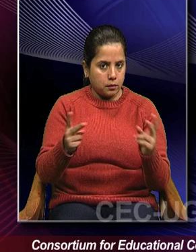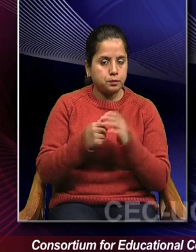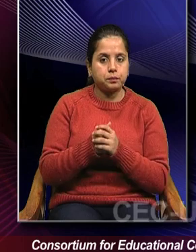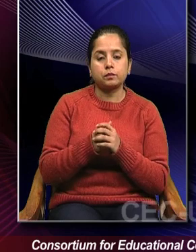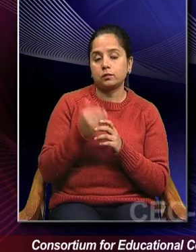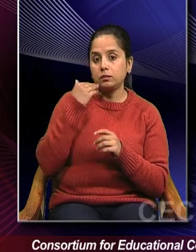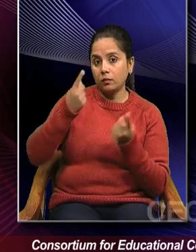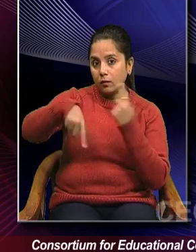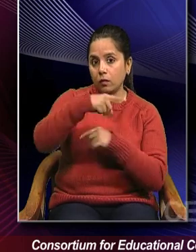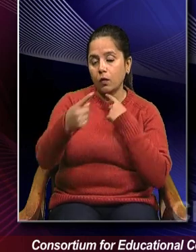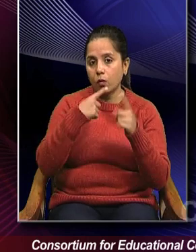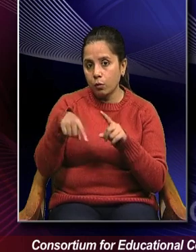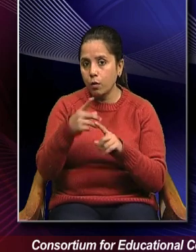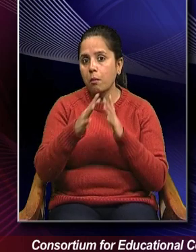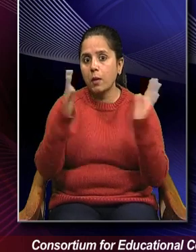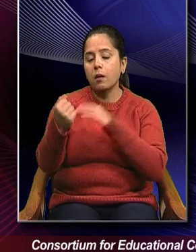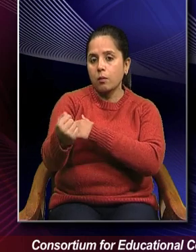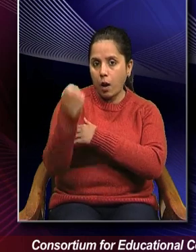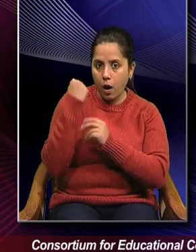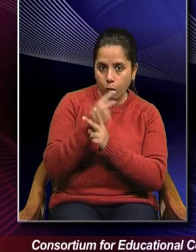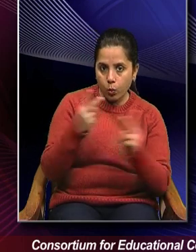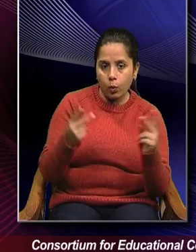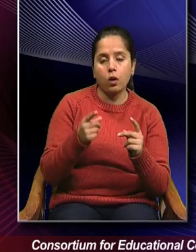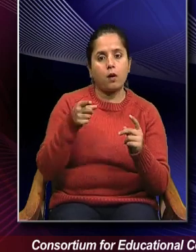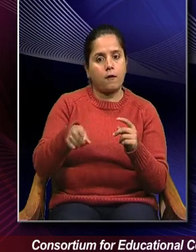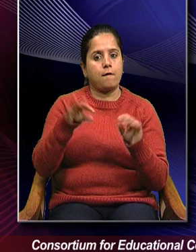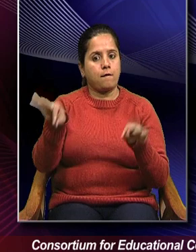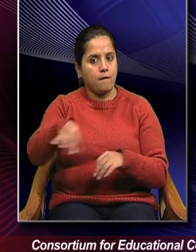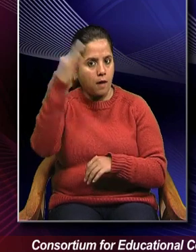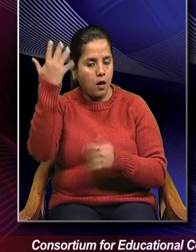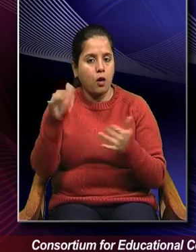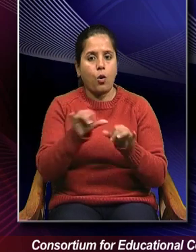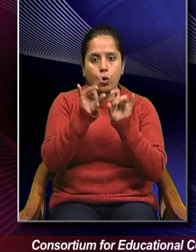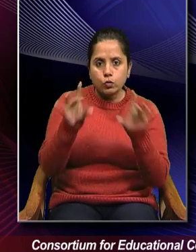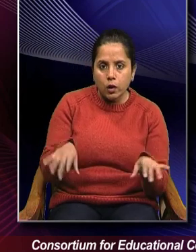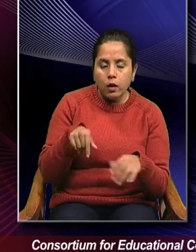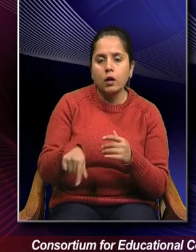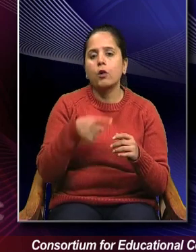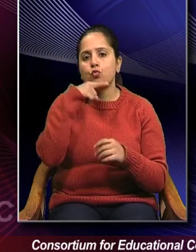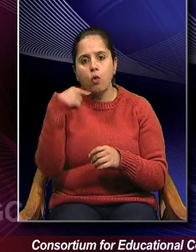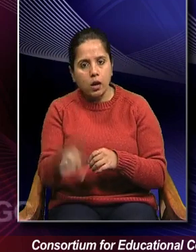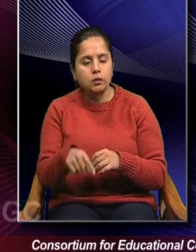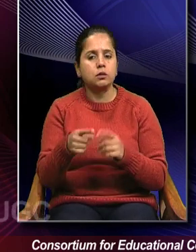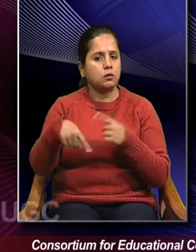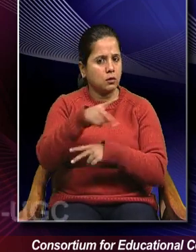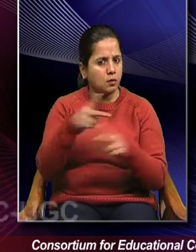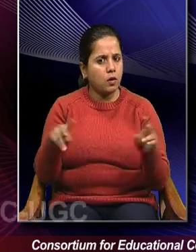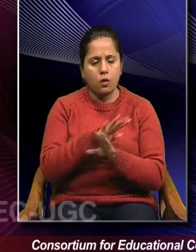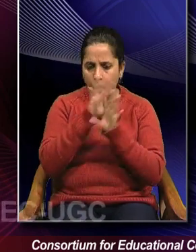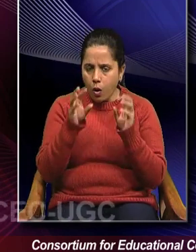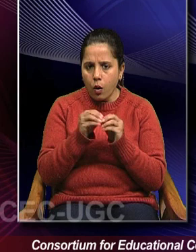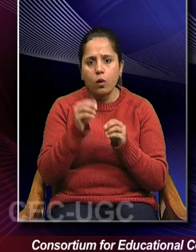when you talk about the big powers of those times, whether France, Britain, Austria, Russia and Prussia, all these